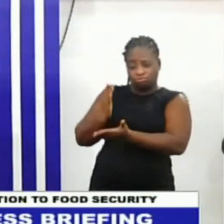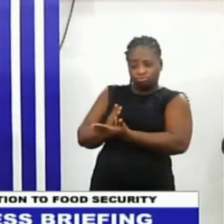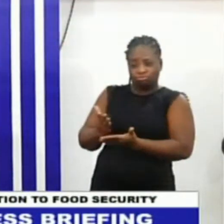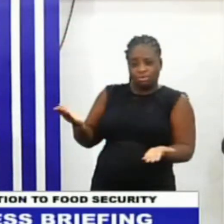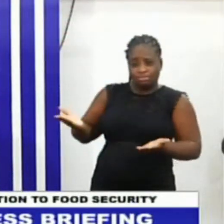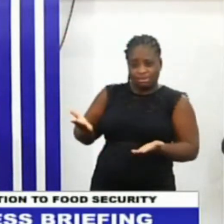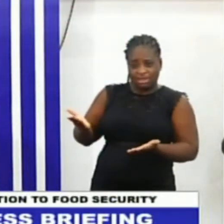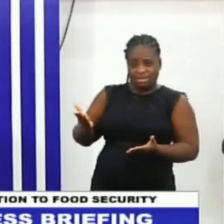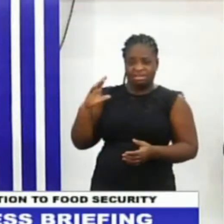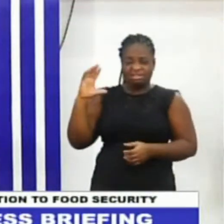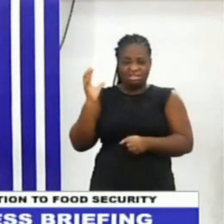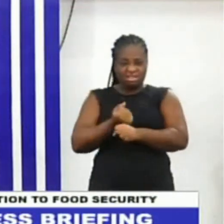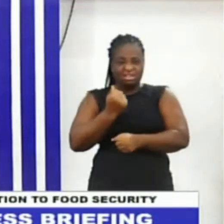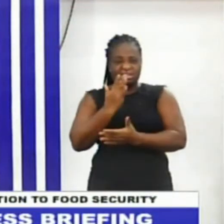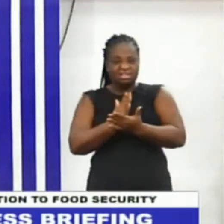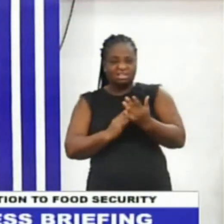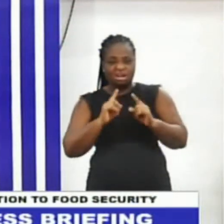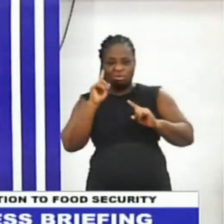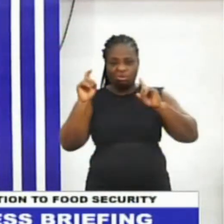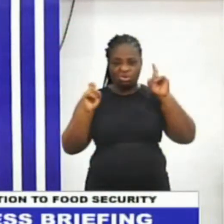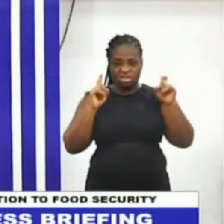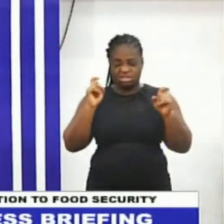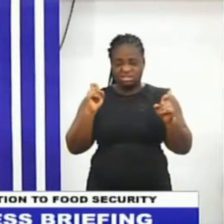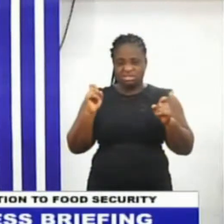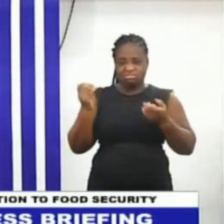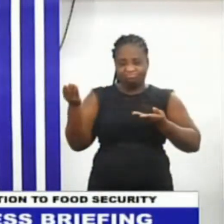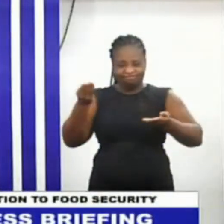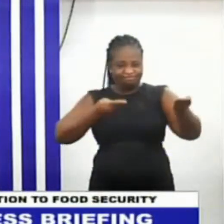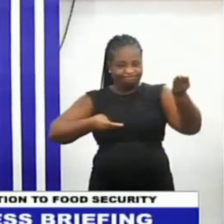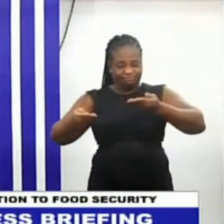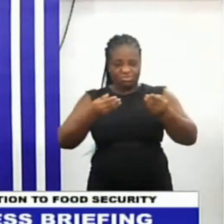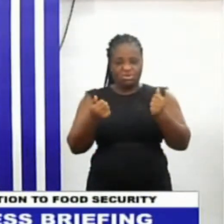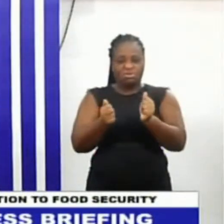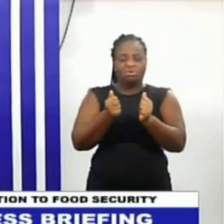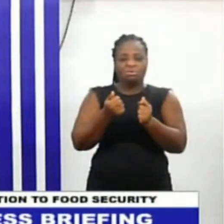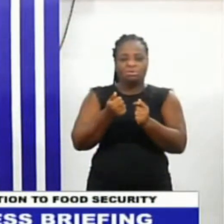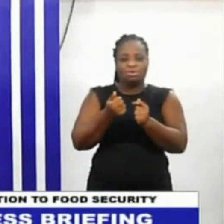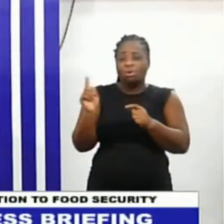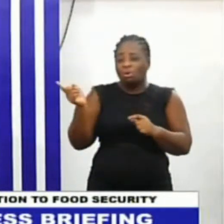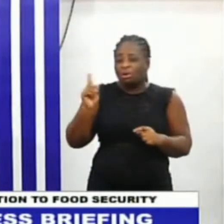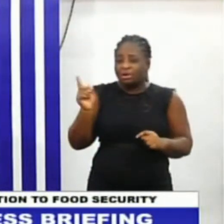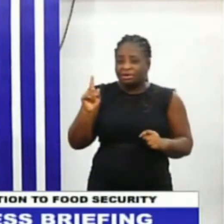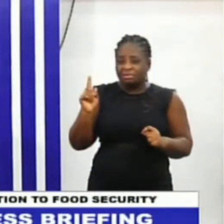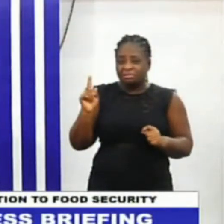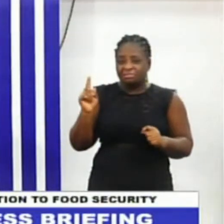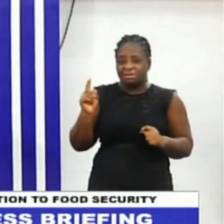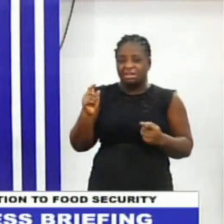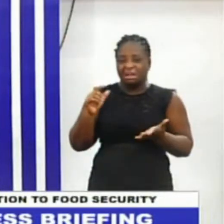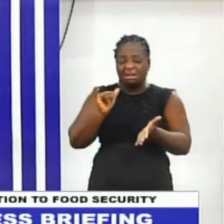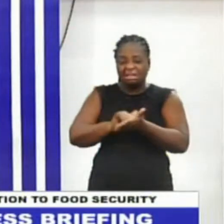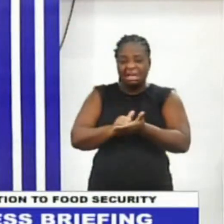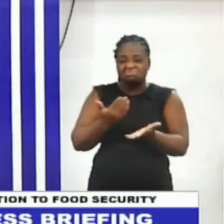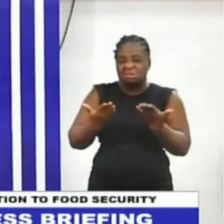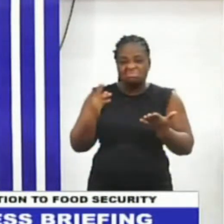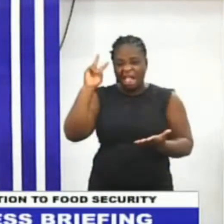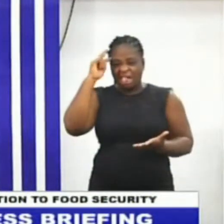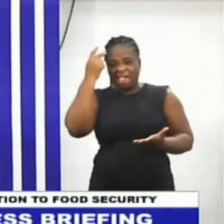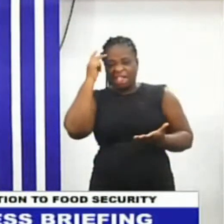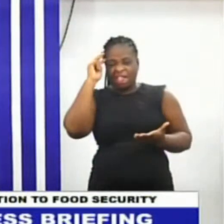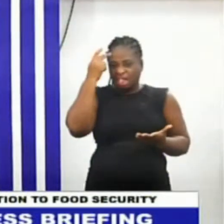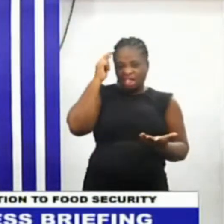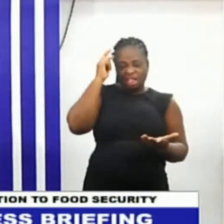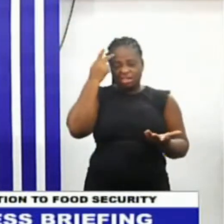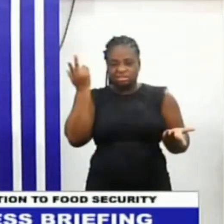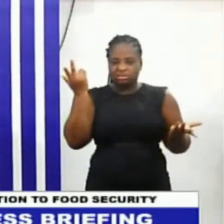take some interactions from the media, whatever it is that are bothering their minds